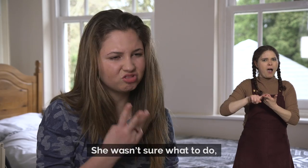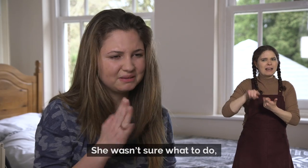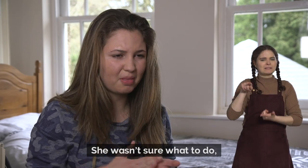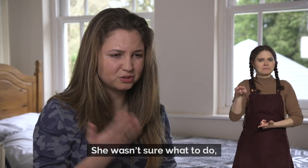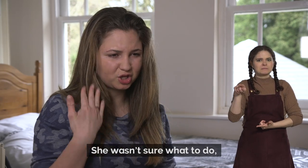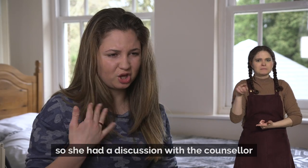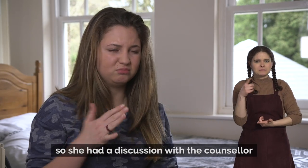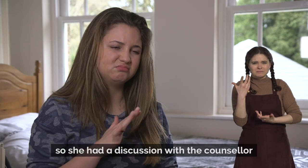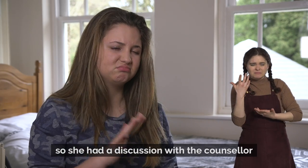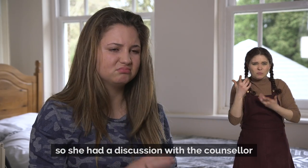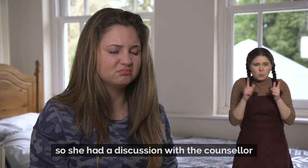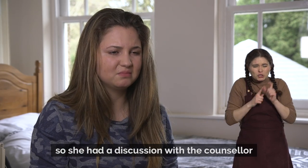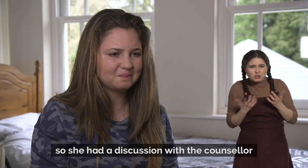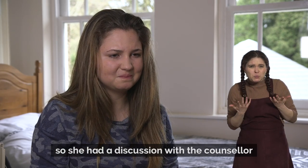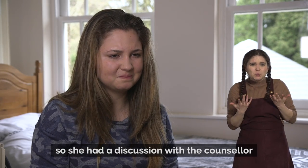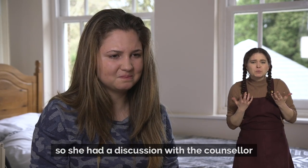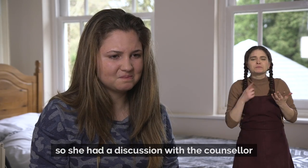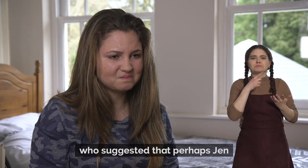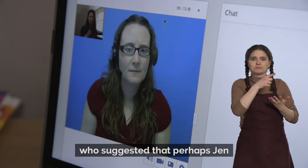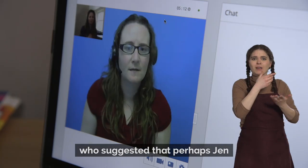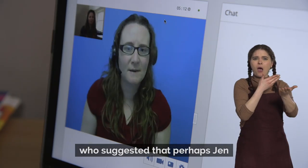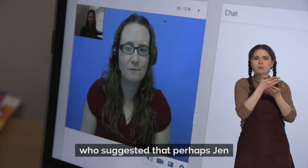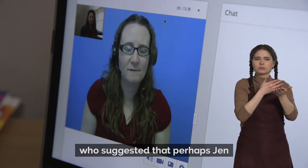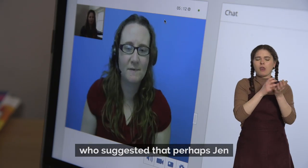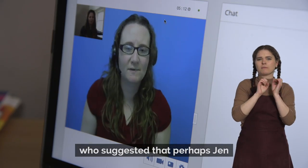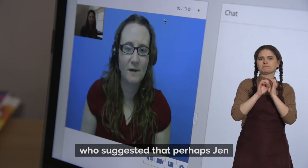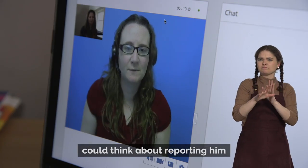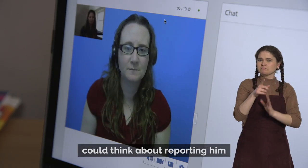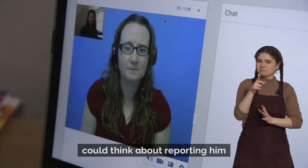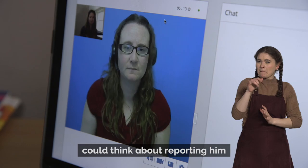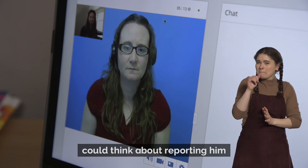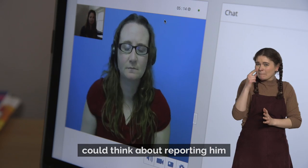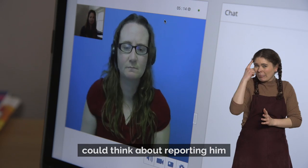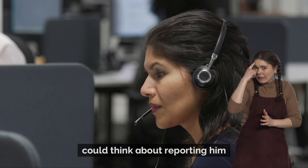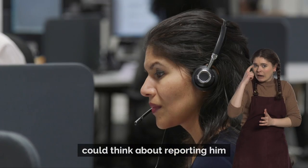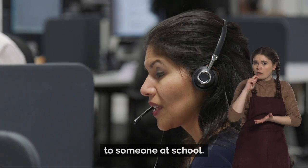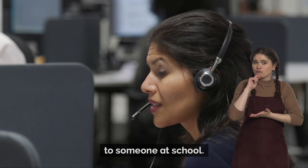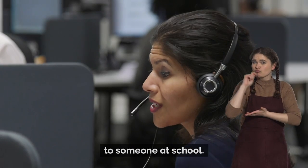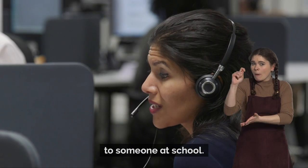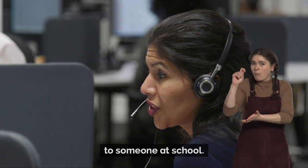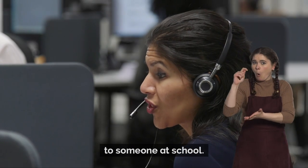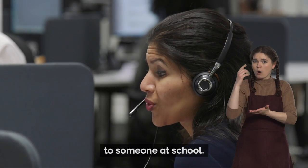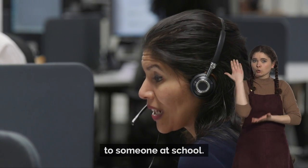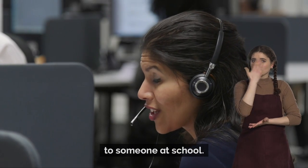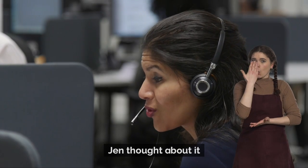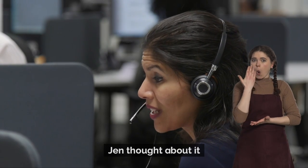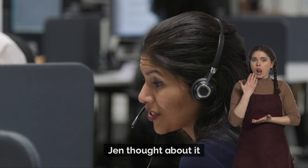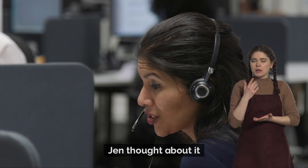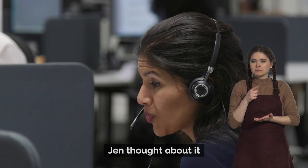to do, so she had a discussion with a counsellor, who suggested that perhaps Jen could think about reporting him to someone at school. Jen thought about it